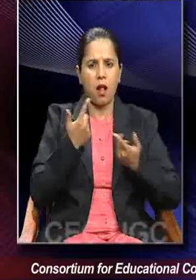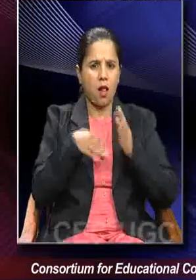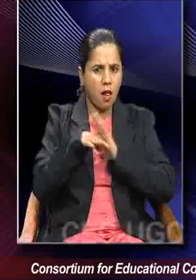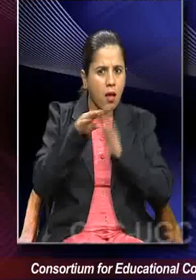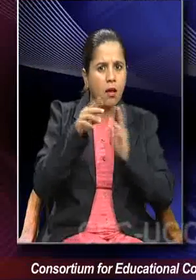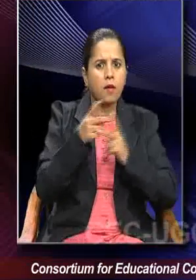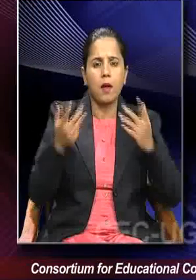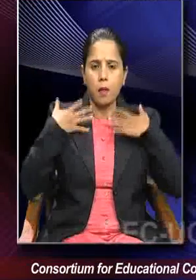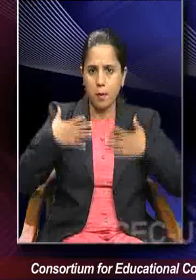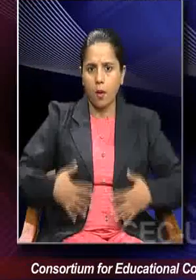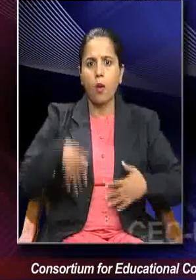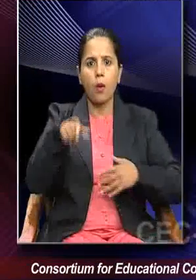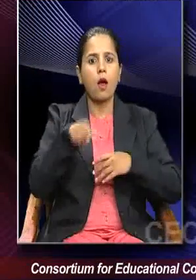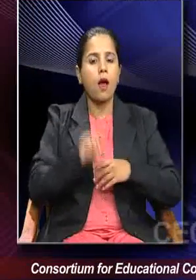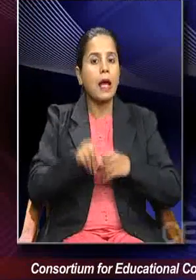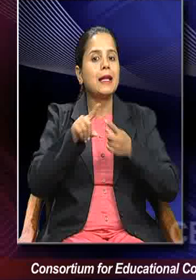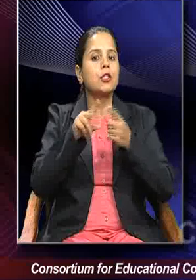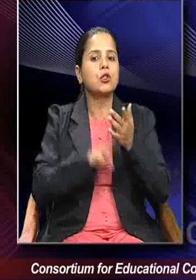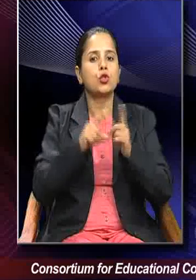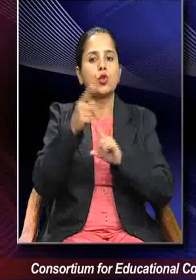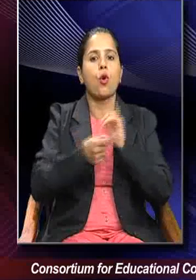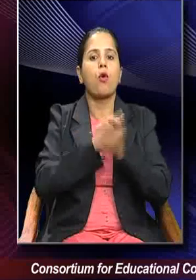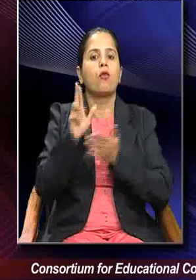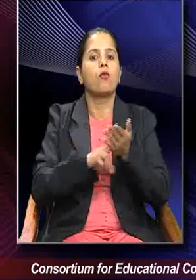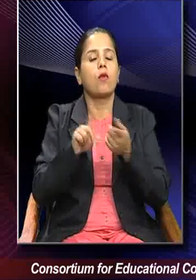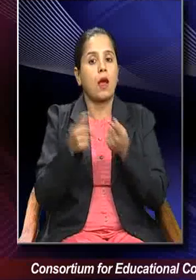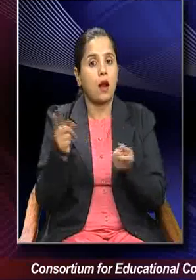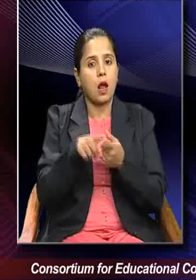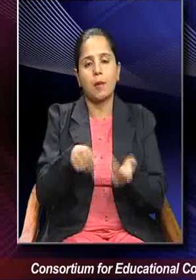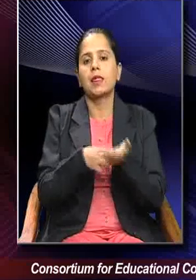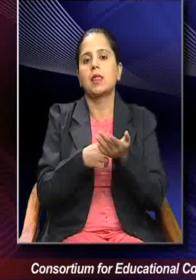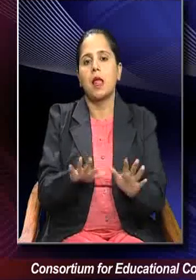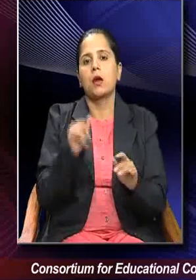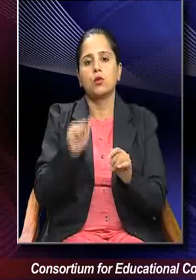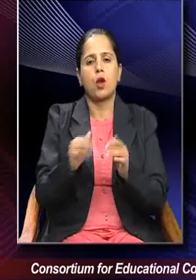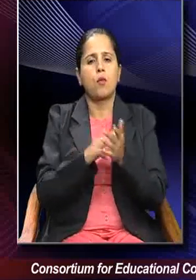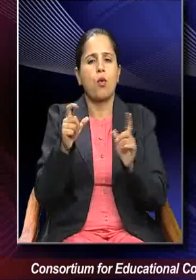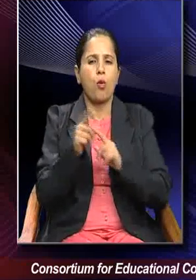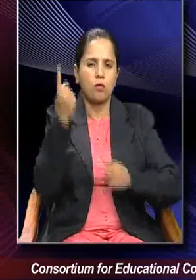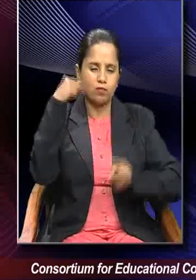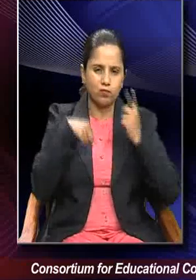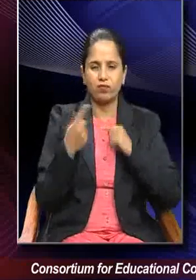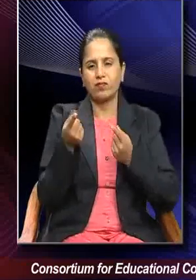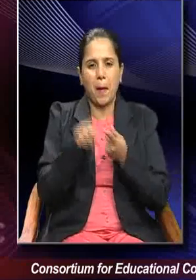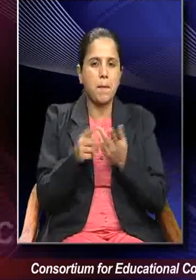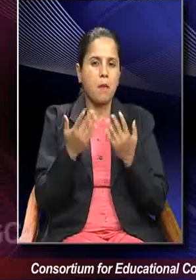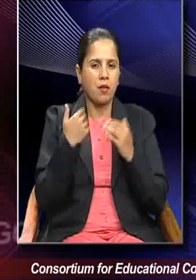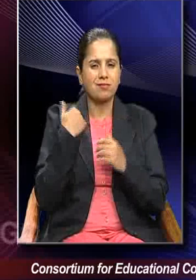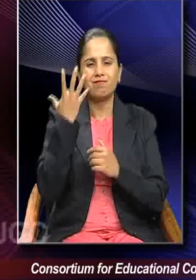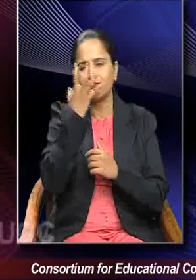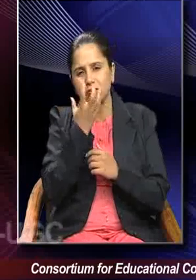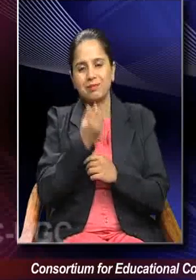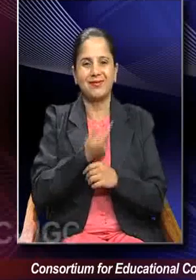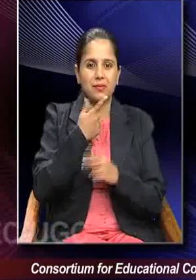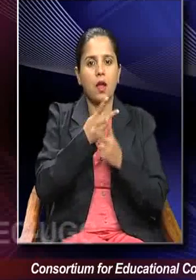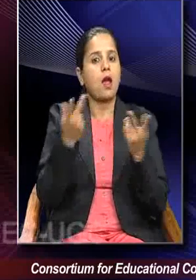and release endorphins, which are natural mood enhancers. There are different